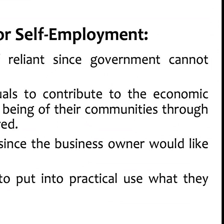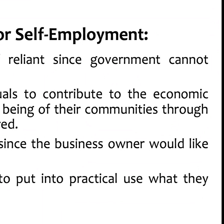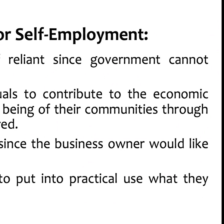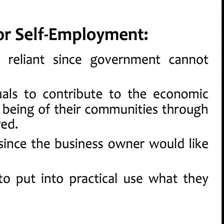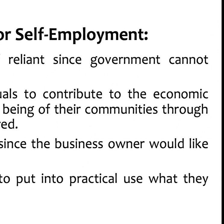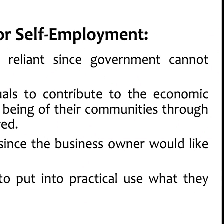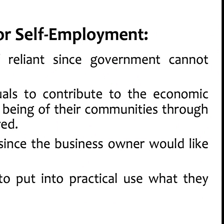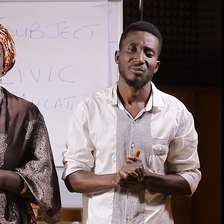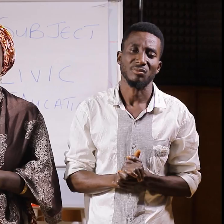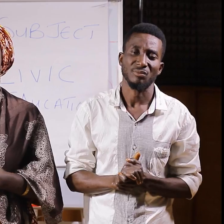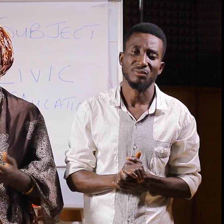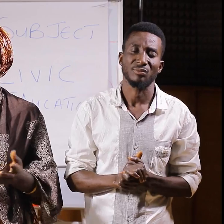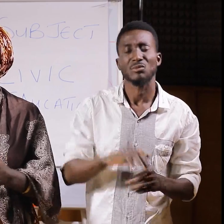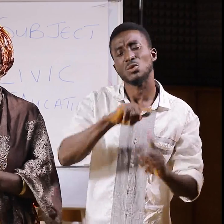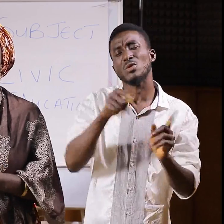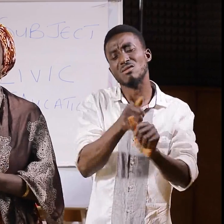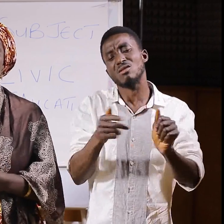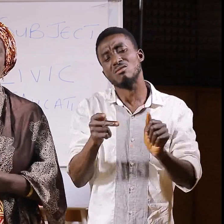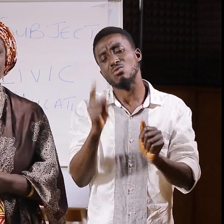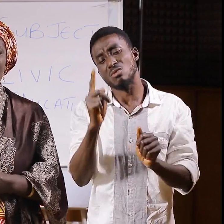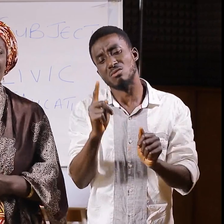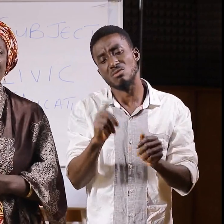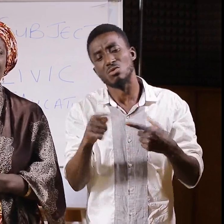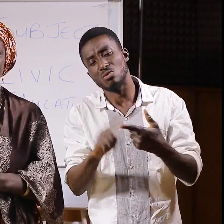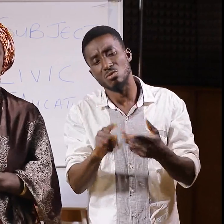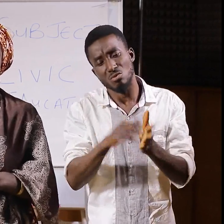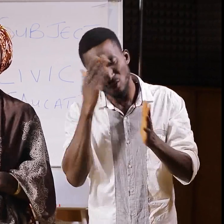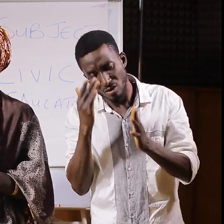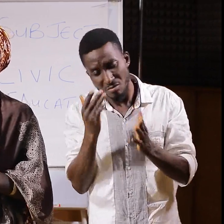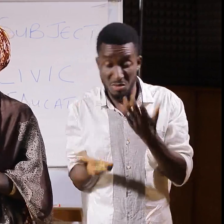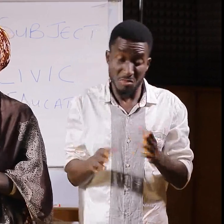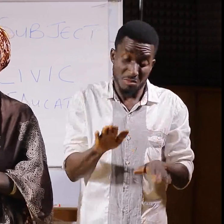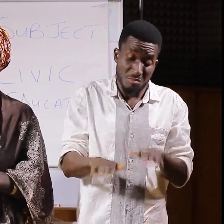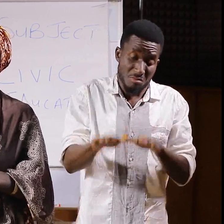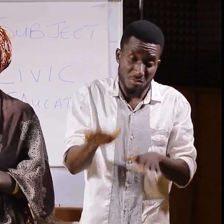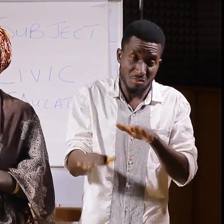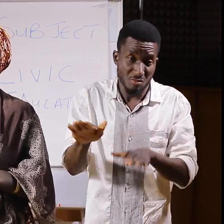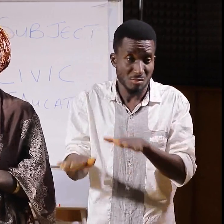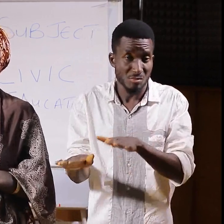have learned. When anybody goes to learn fashion designing,